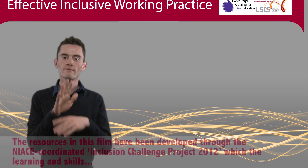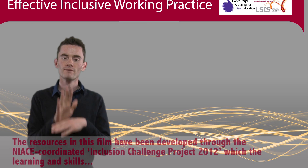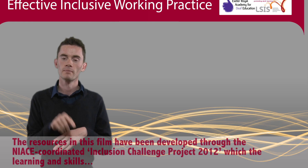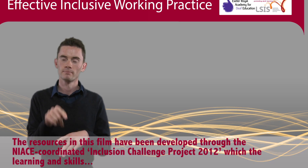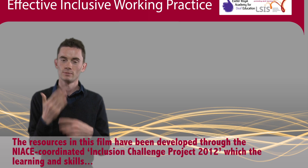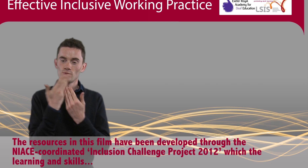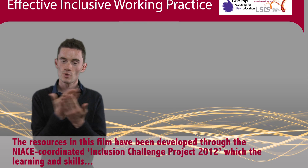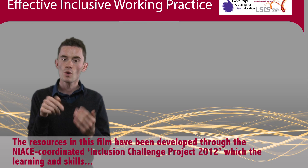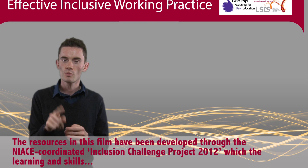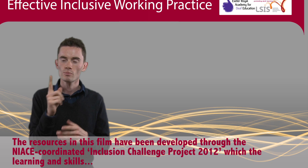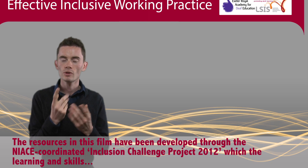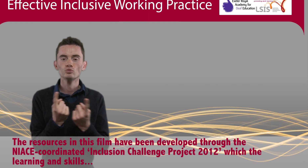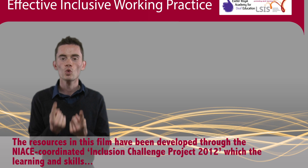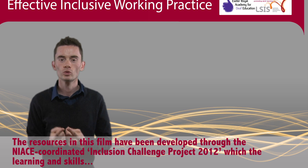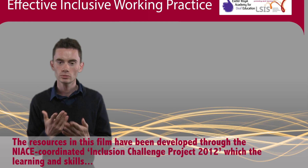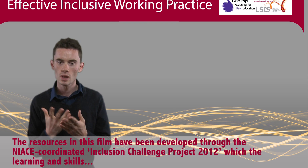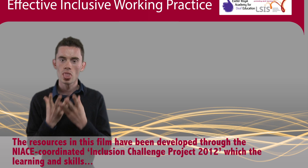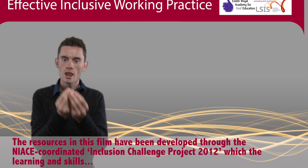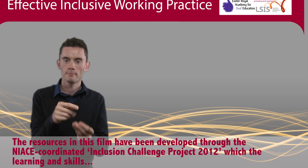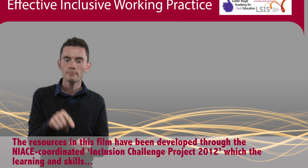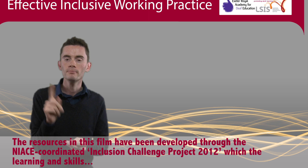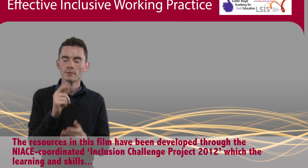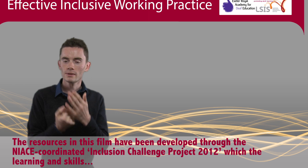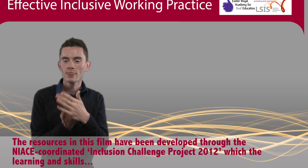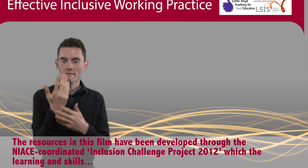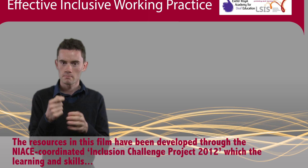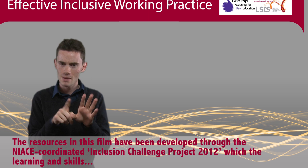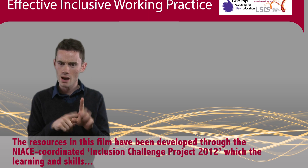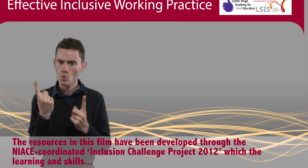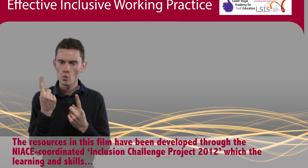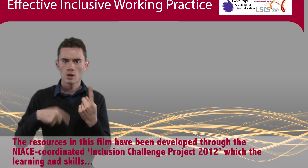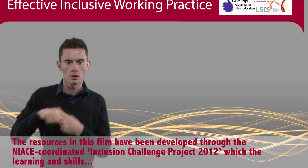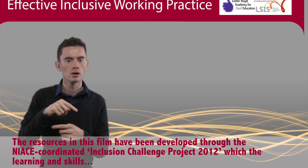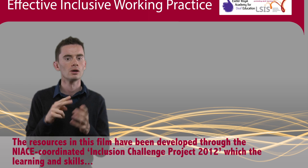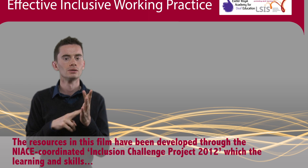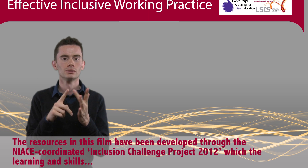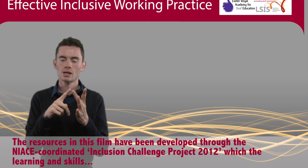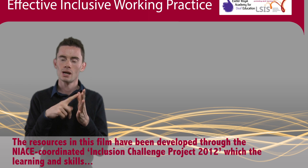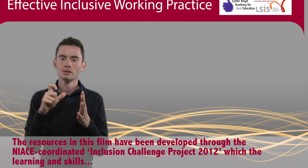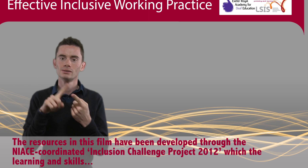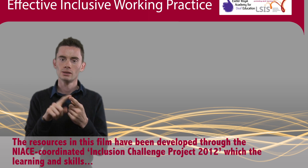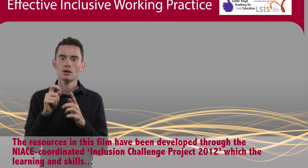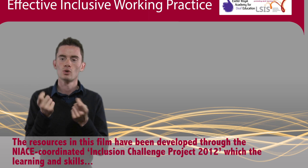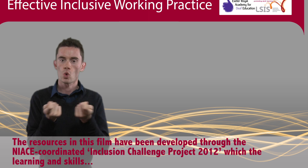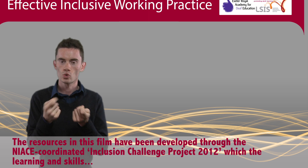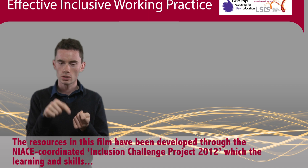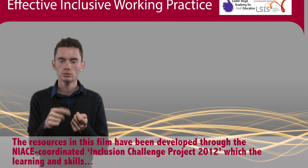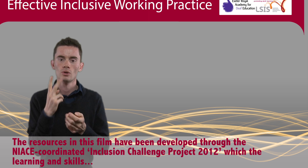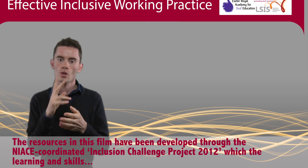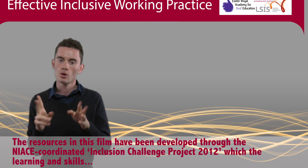The resources in this film have been developed through the NIACE Coordinated Inclusion Challenge Project 2012,